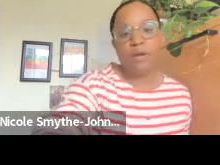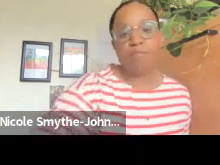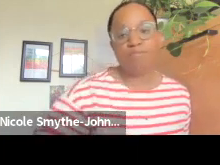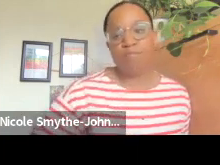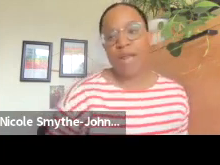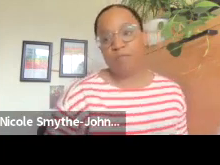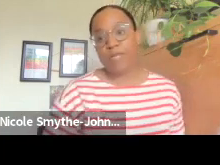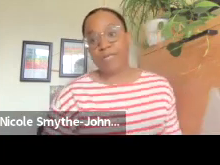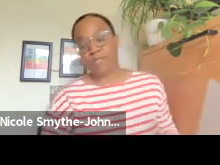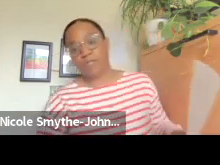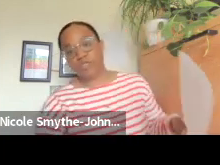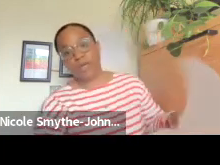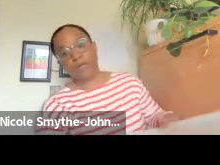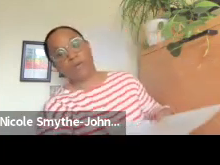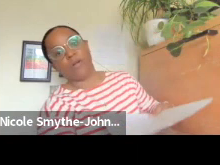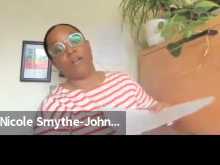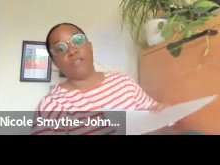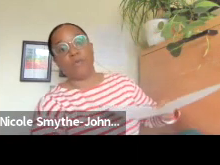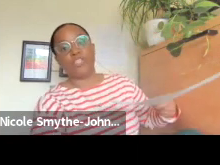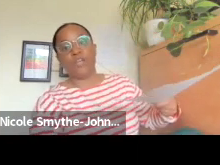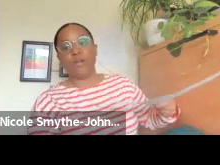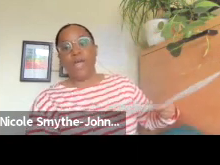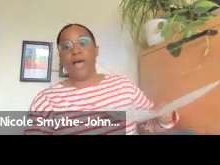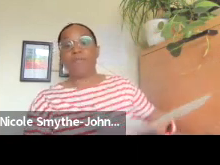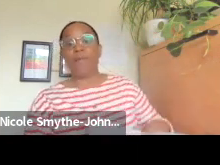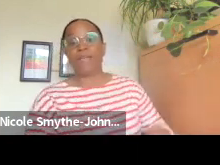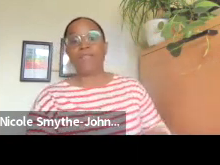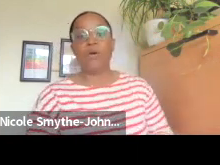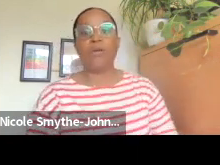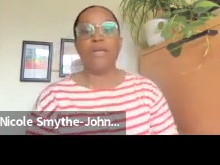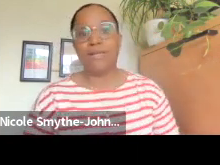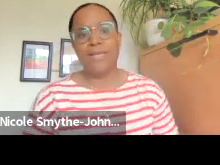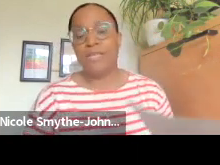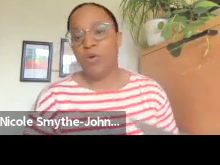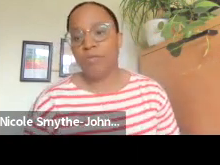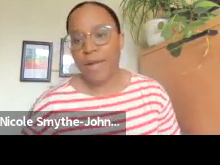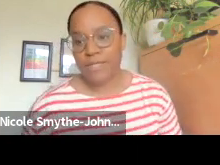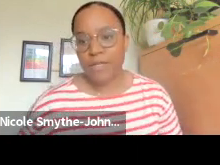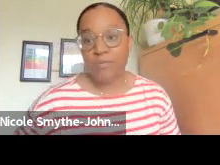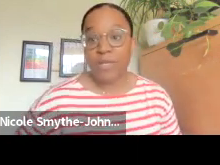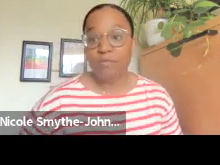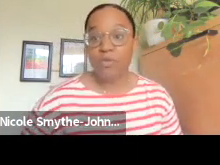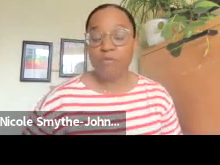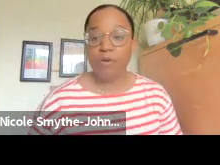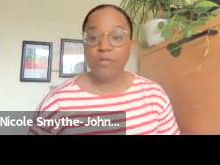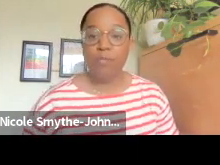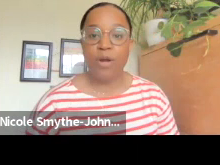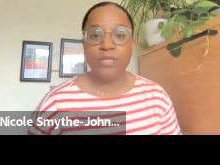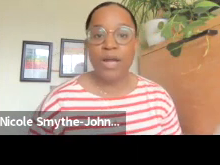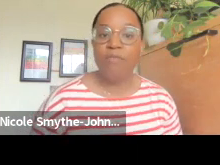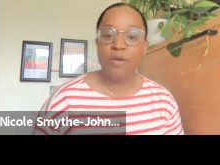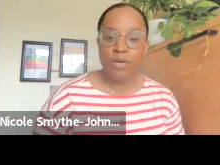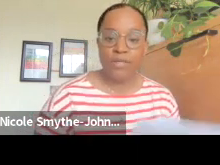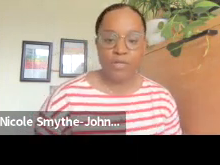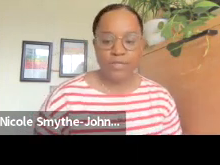the Pan-Africanist tricolor under the bridge there, and the black sun that is setting or rising is believed to refer to